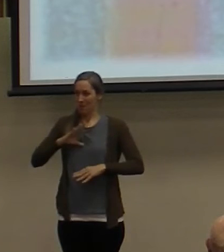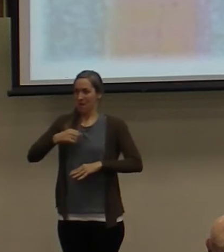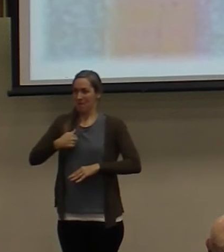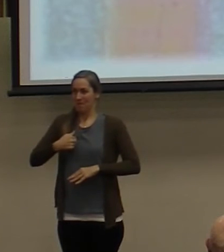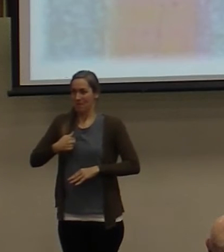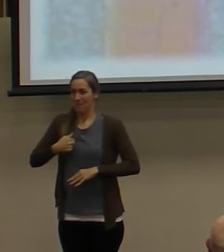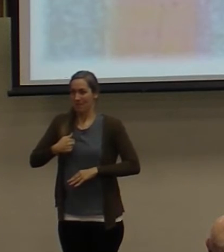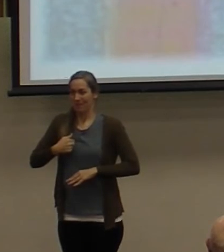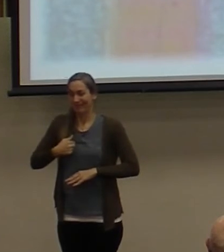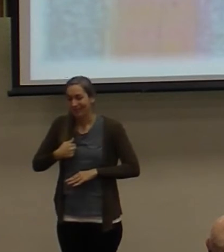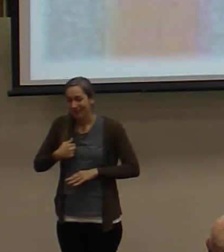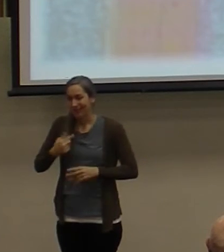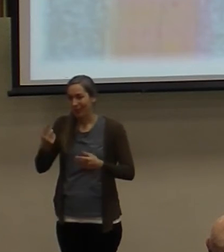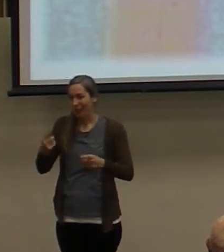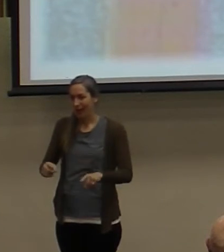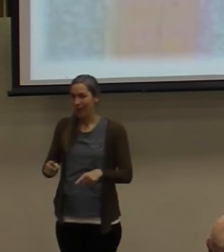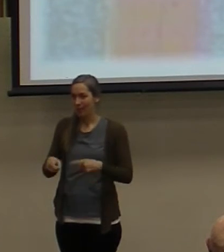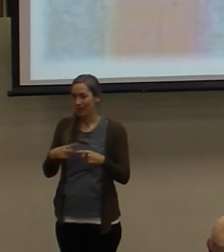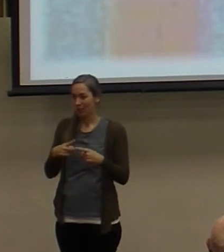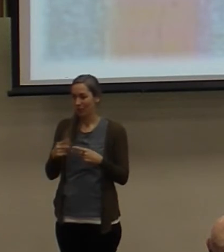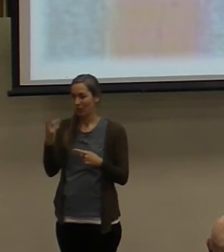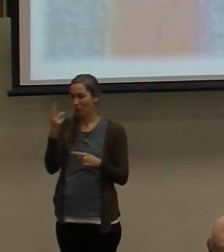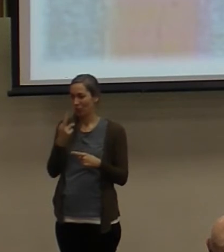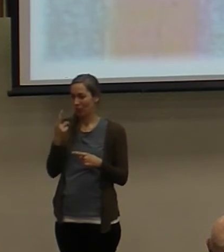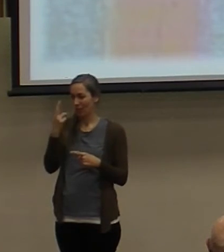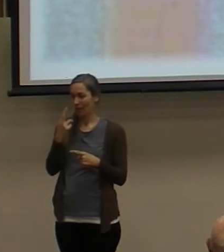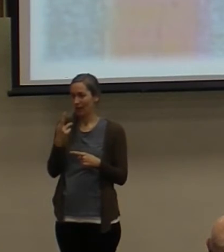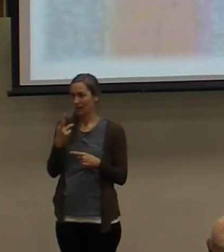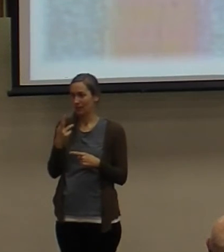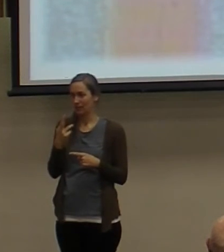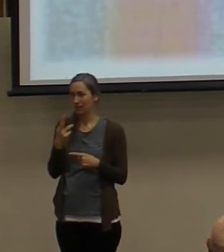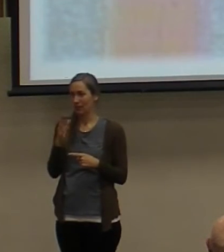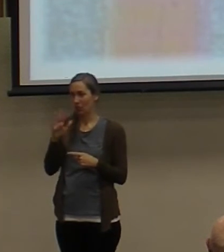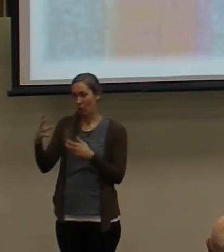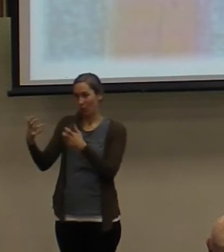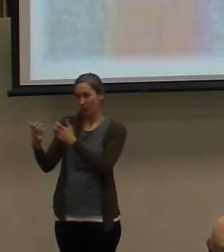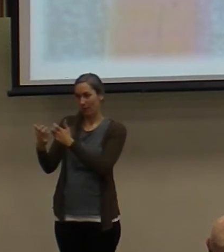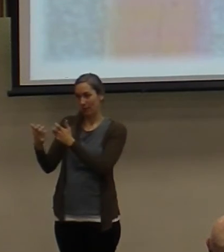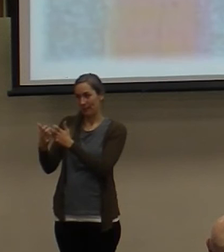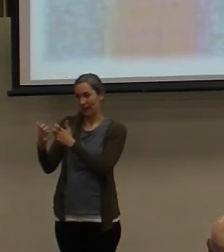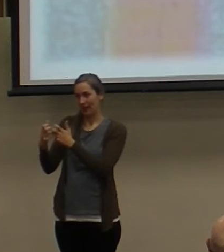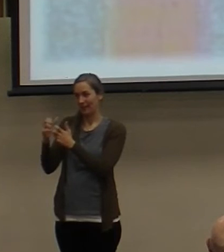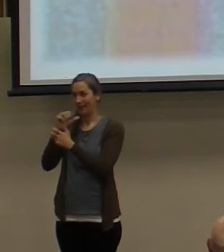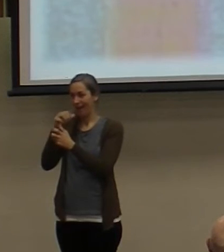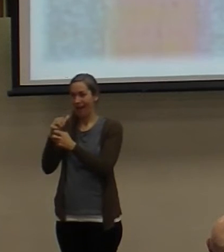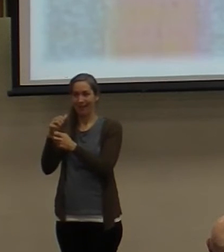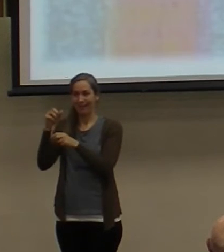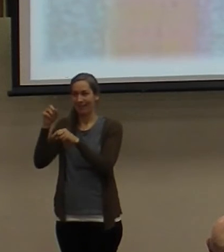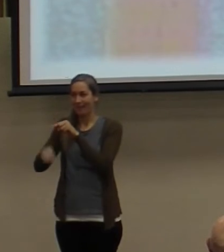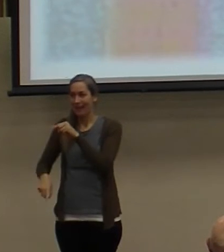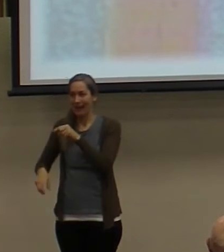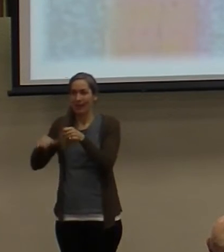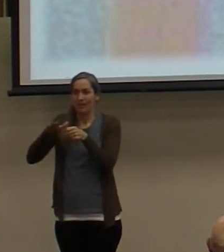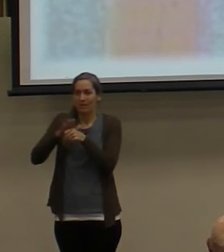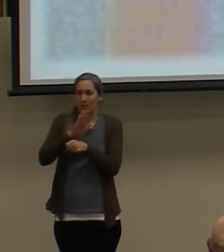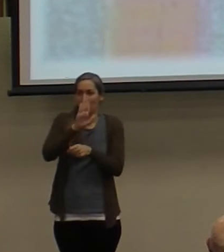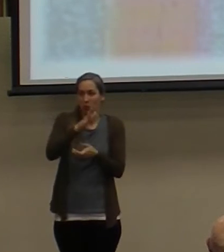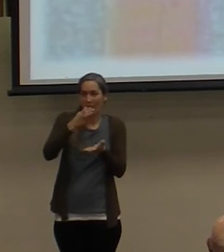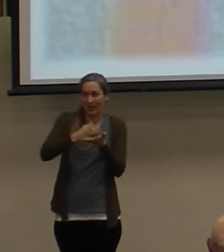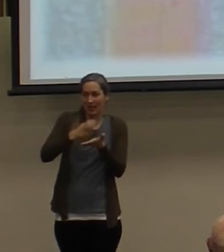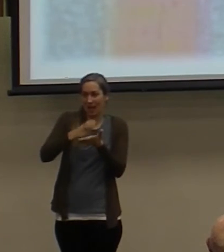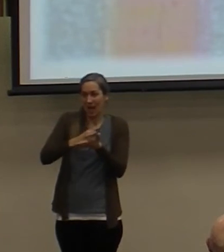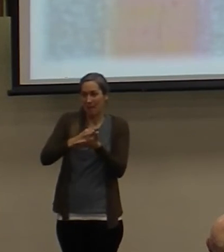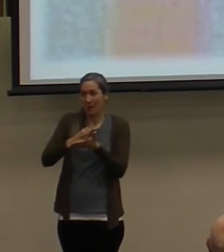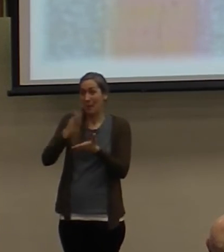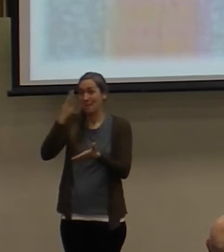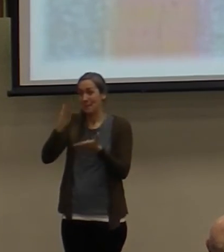happens when you begin to realize that not only can your mate not keep your cup full, some days she's the one drilling holes